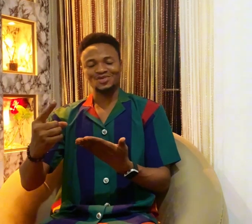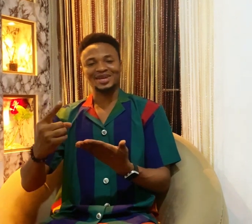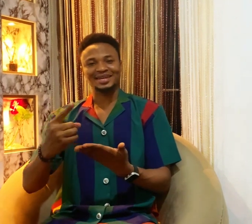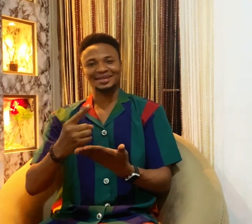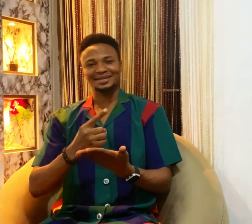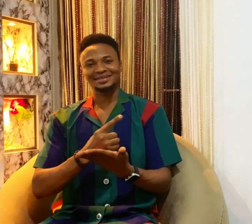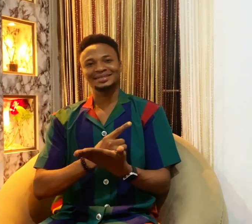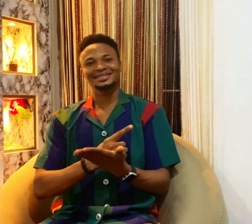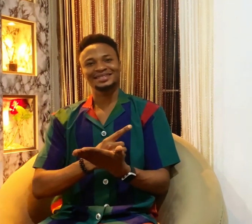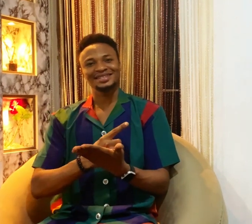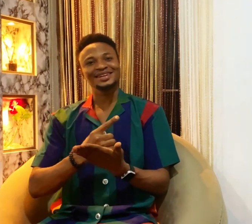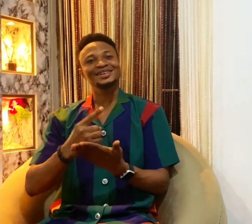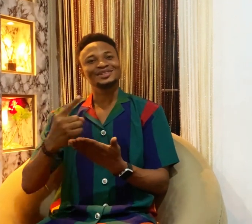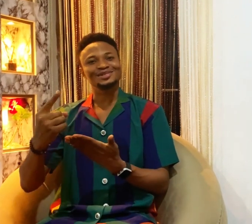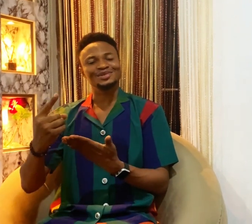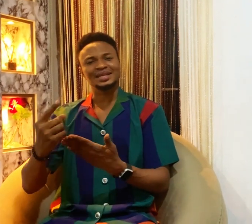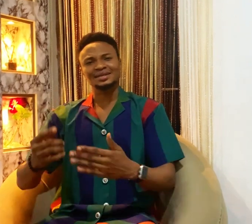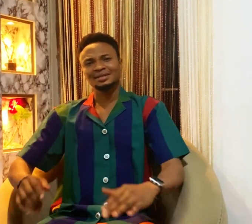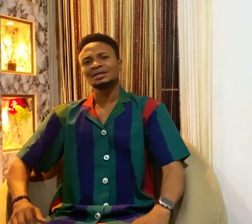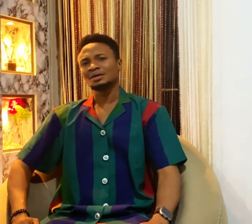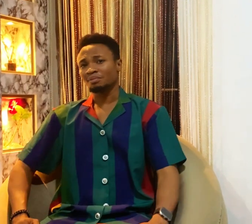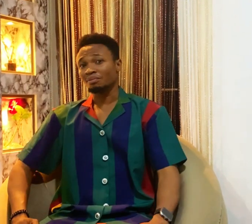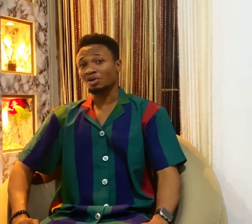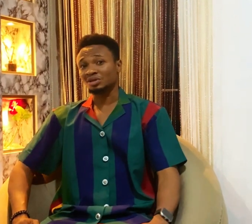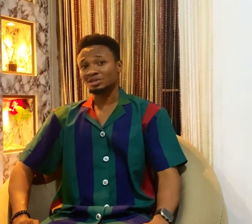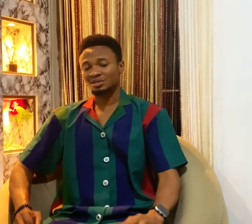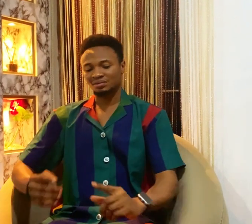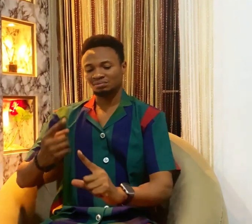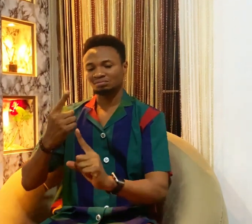Week. Week. Month.